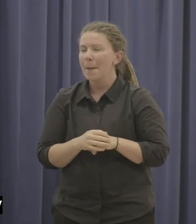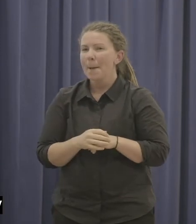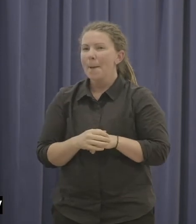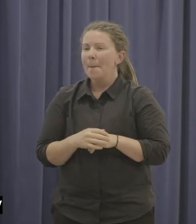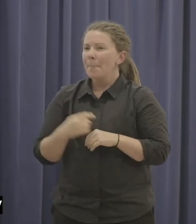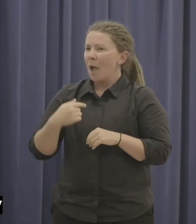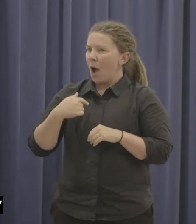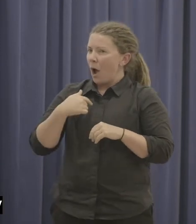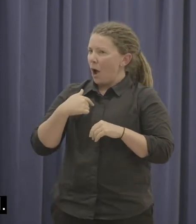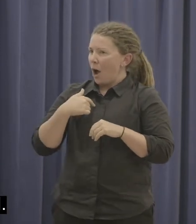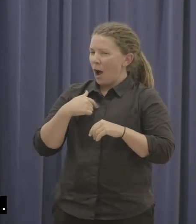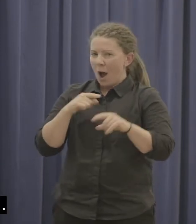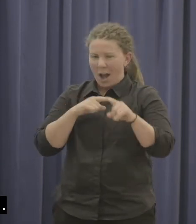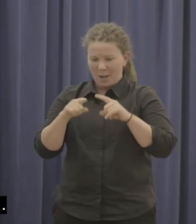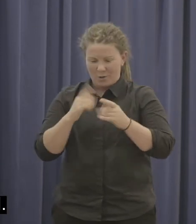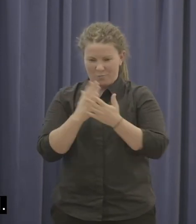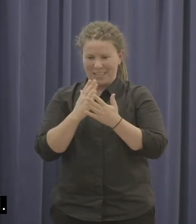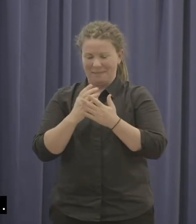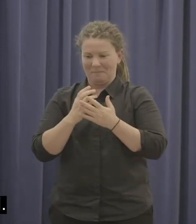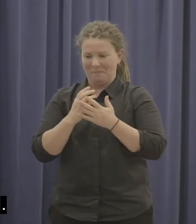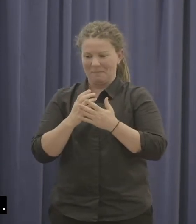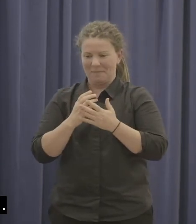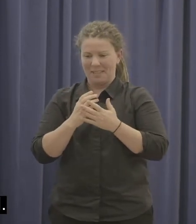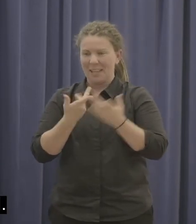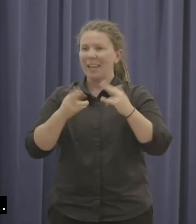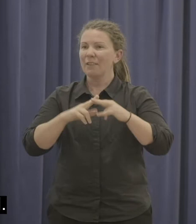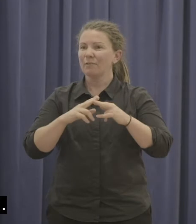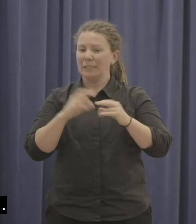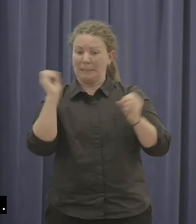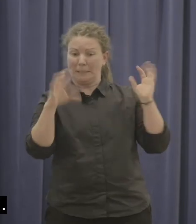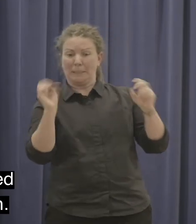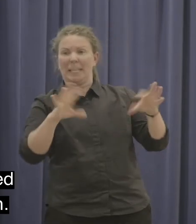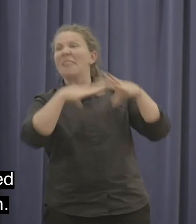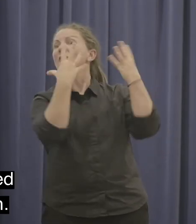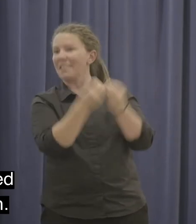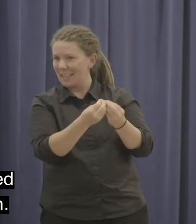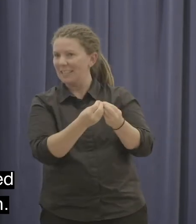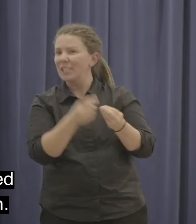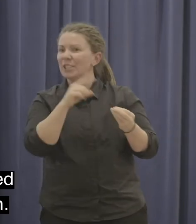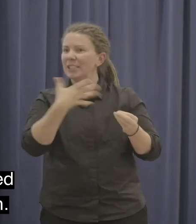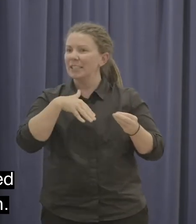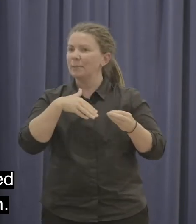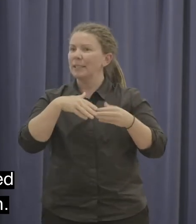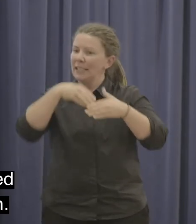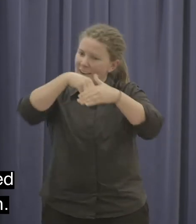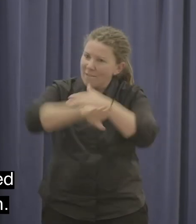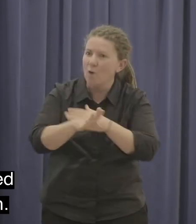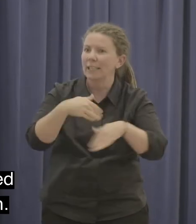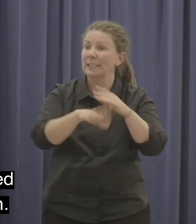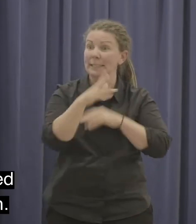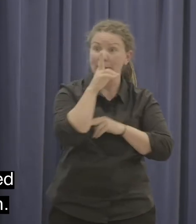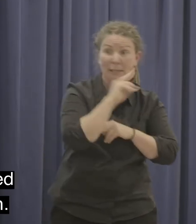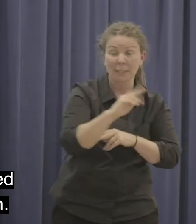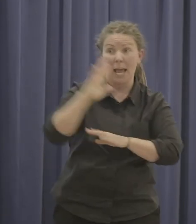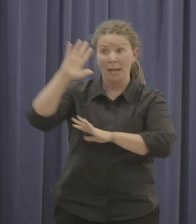I learnt early on for Billy to have the everything approach and be bilingual, she needed to be immersed in both speech